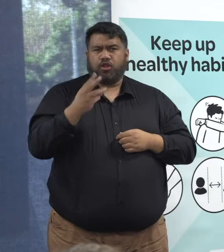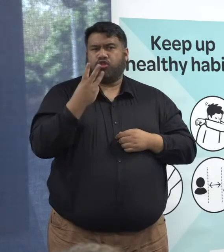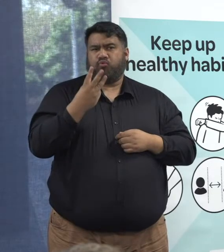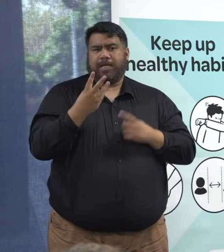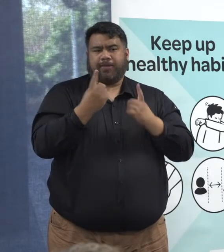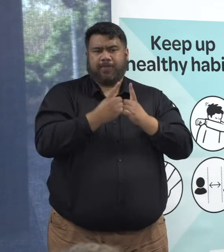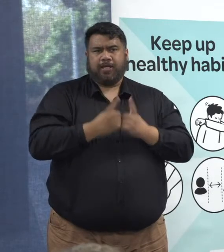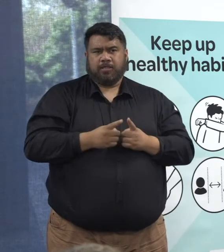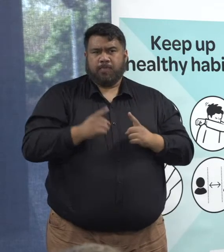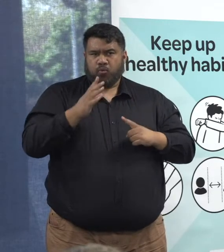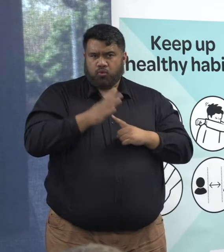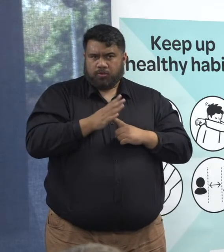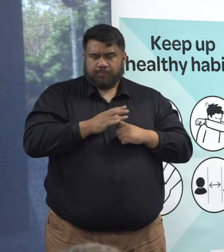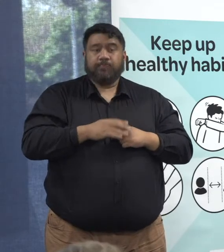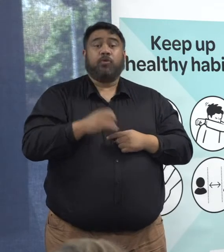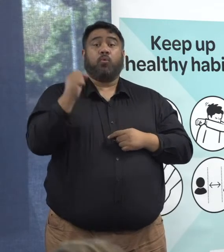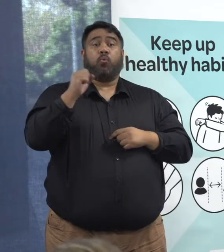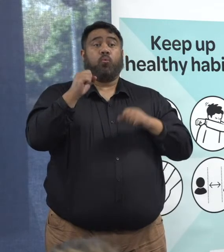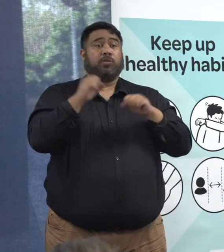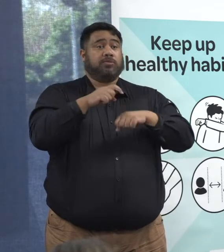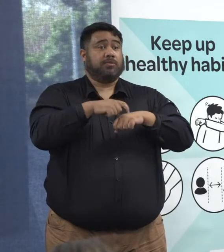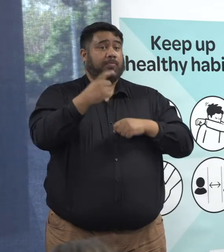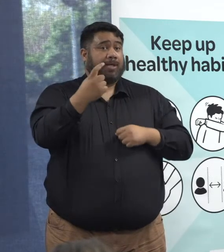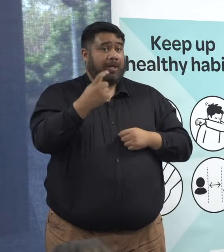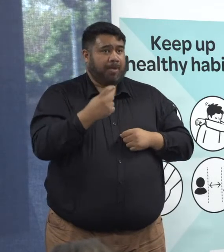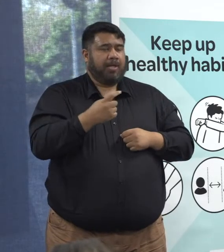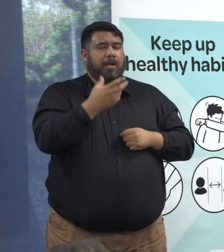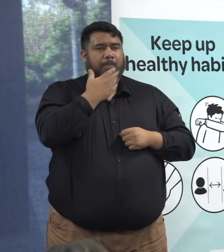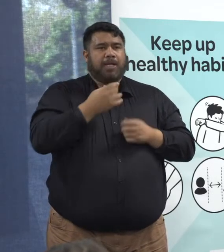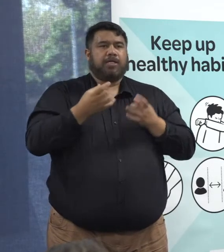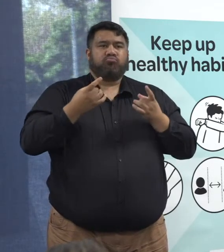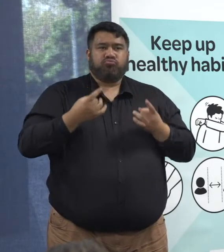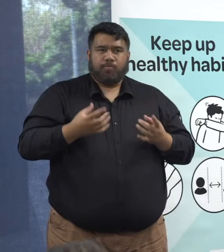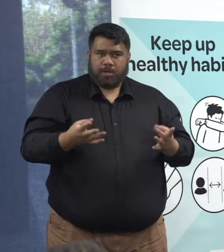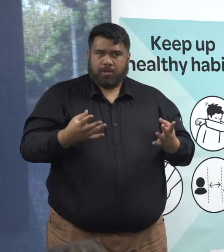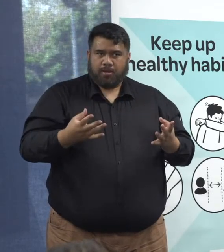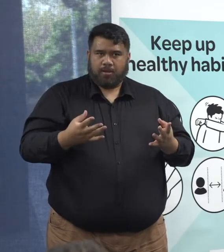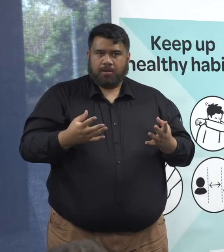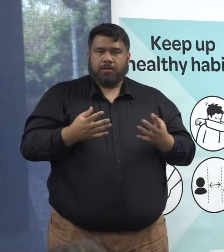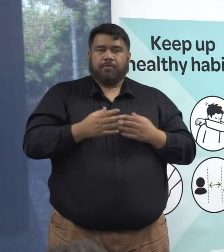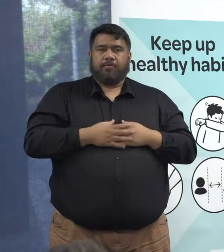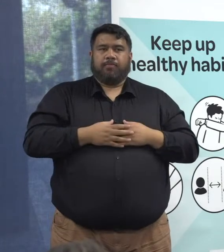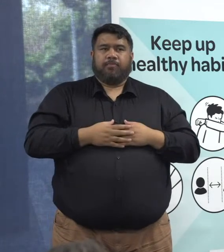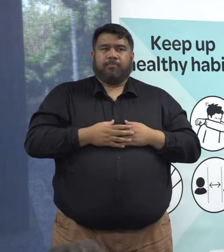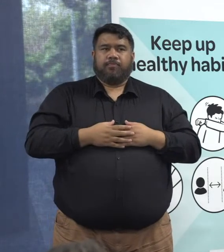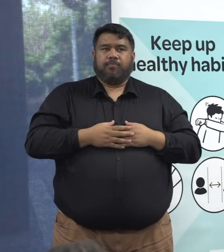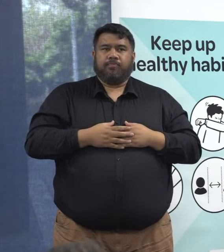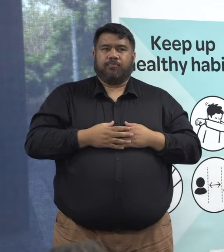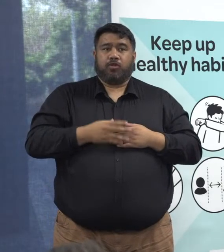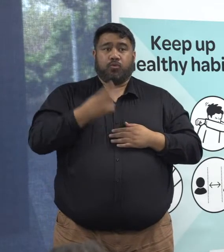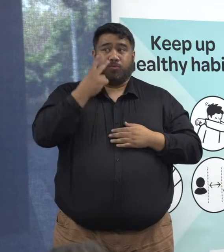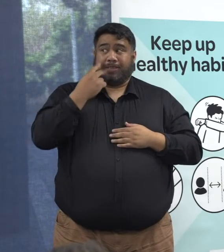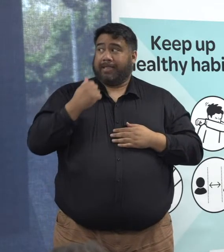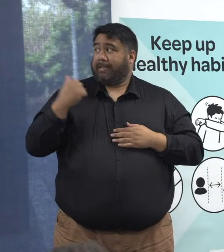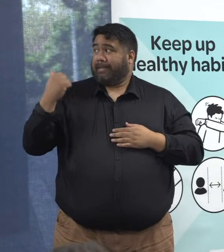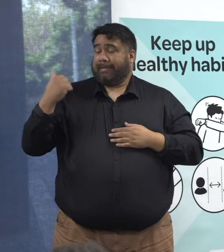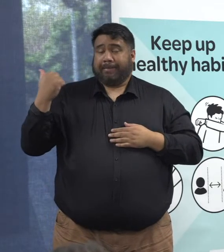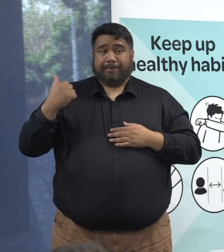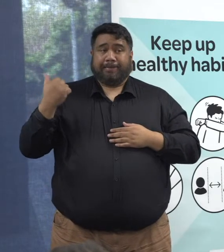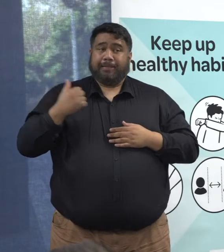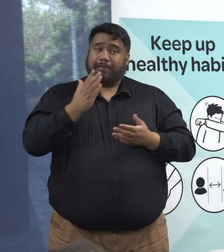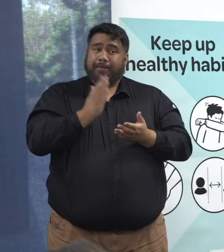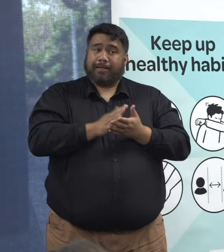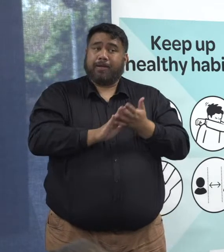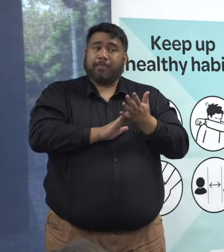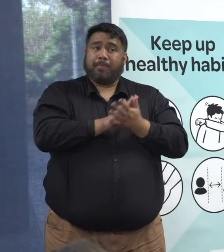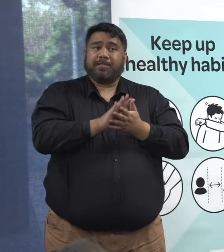you go into winter as prepared as possible. You will see from that last slide, it's still on the screen, our health system will have